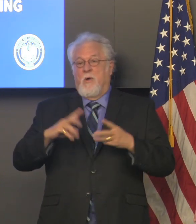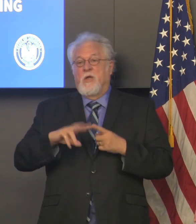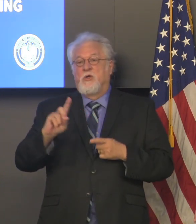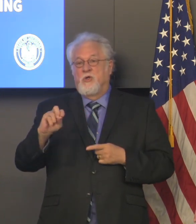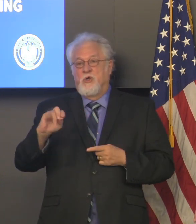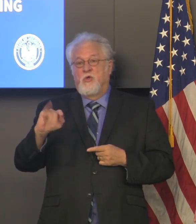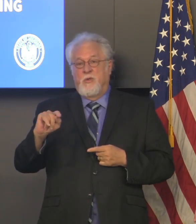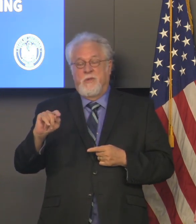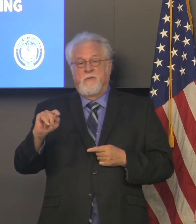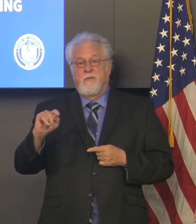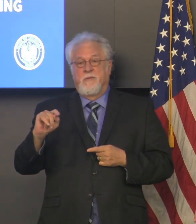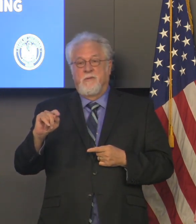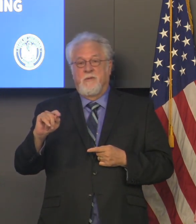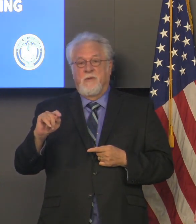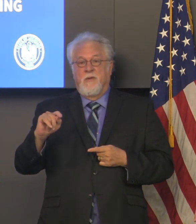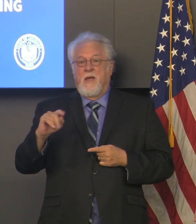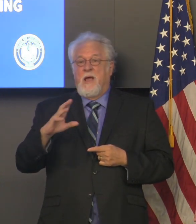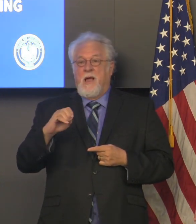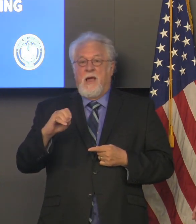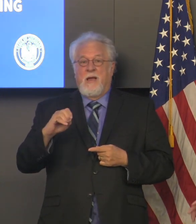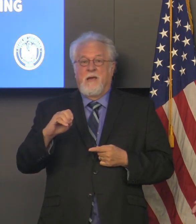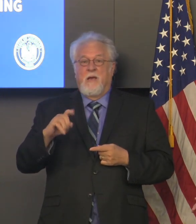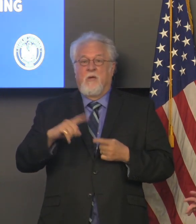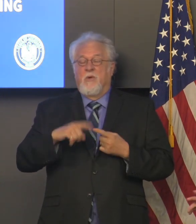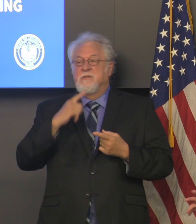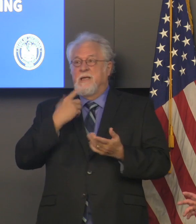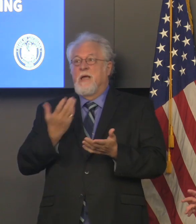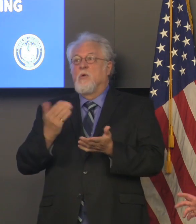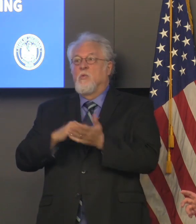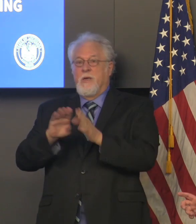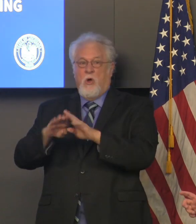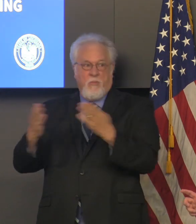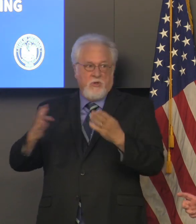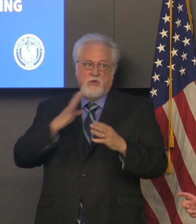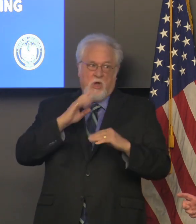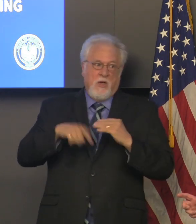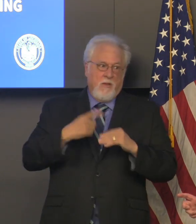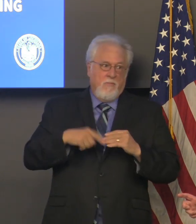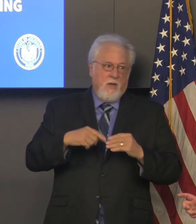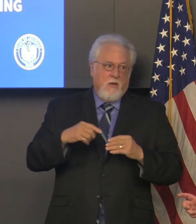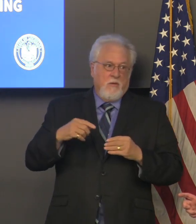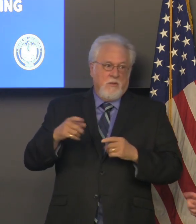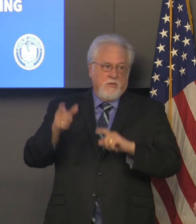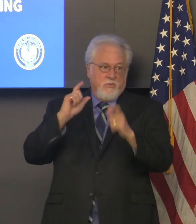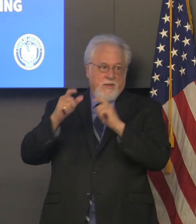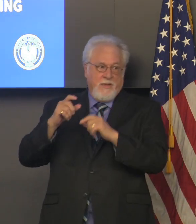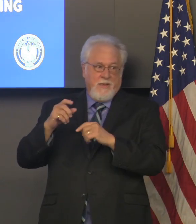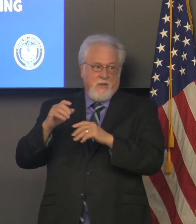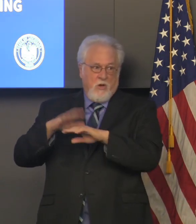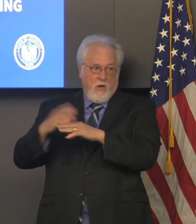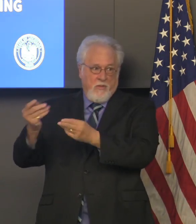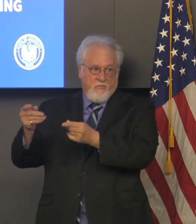that. And when you say reopen, I know you're talking about to on-premises consumption.